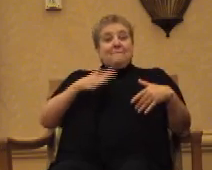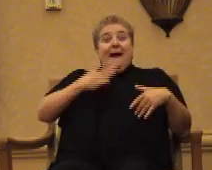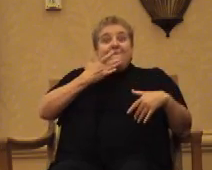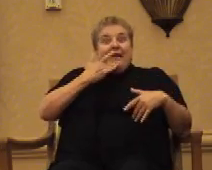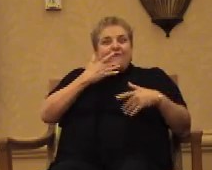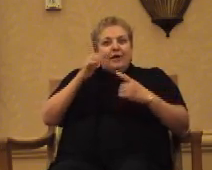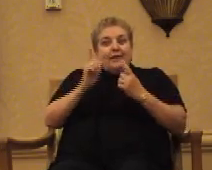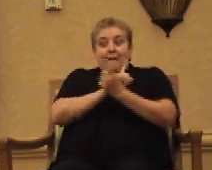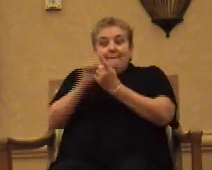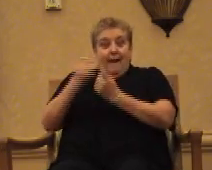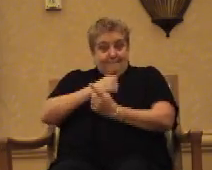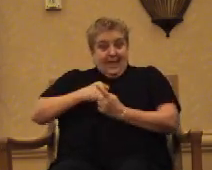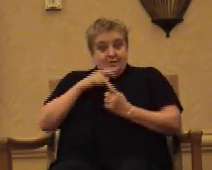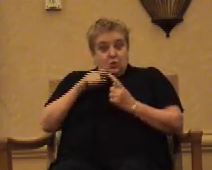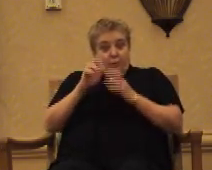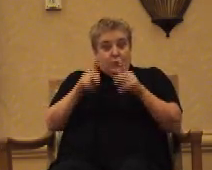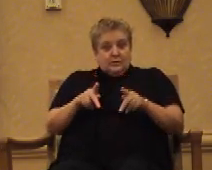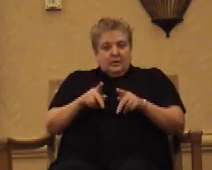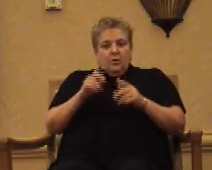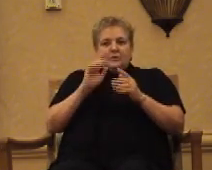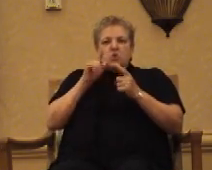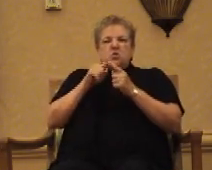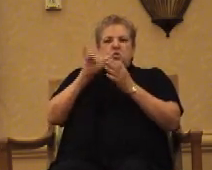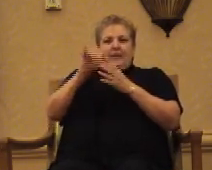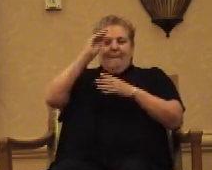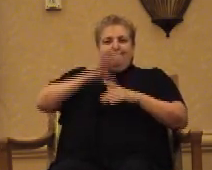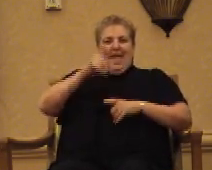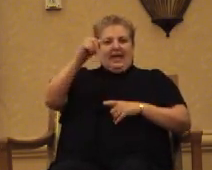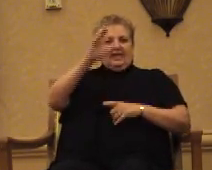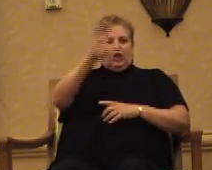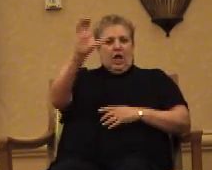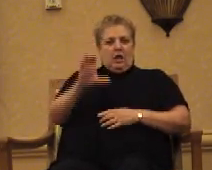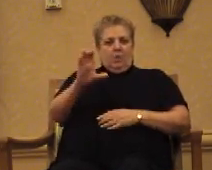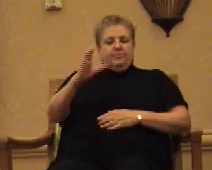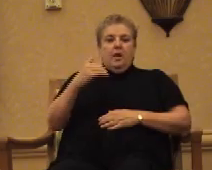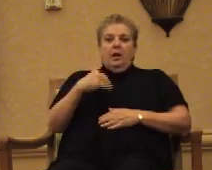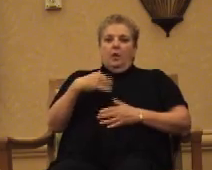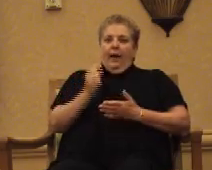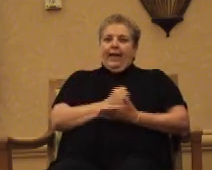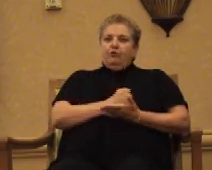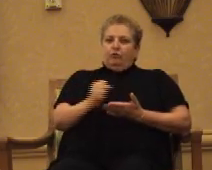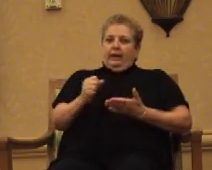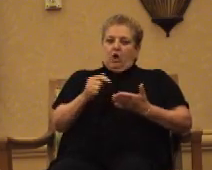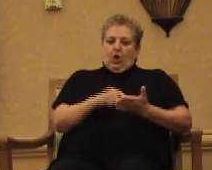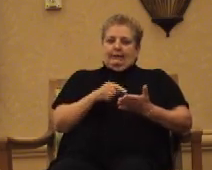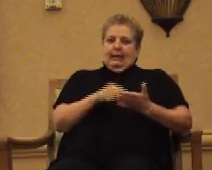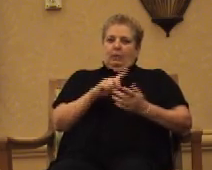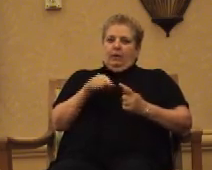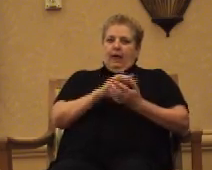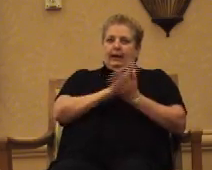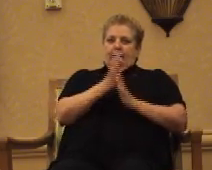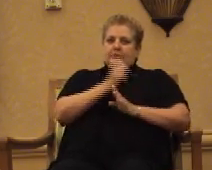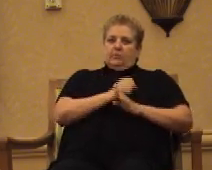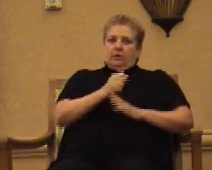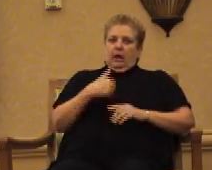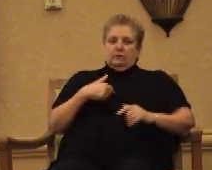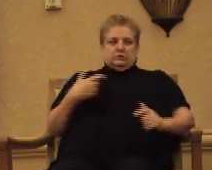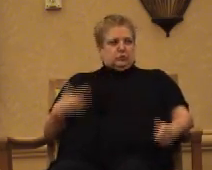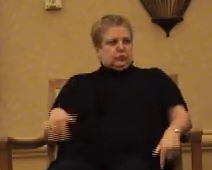in Chicago. He'd given me money. I had credit card debt when I got sober, because I was a big shot. If I saw you in a restaurant, I'd pick